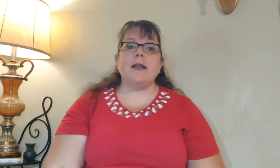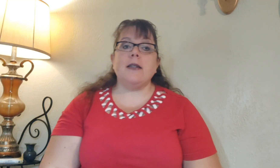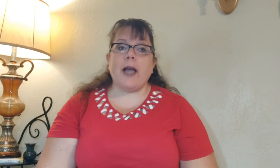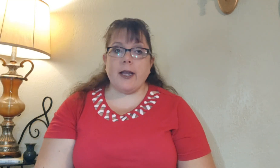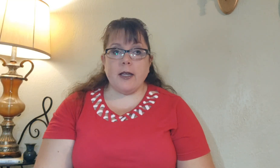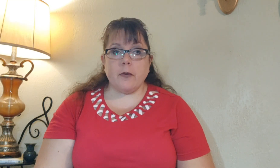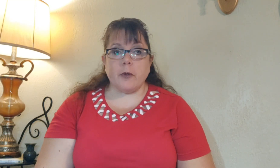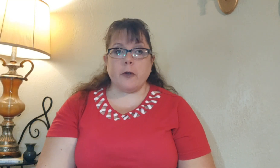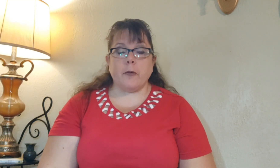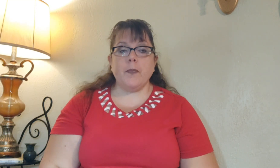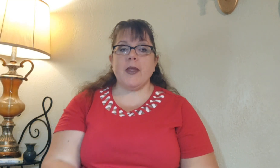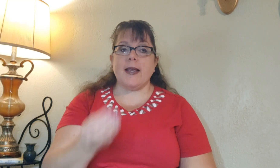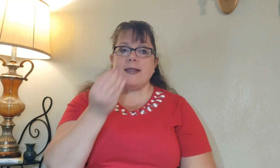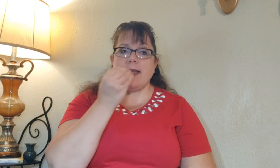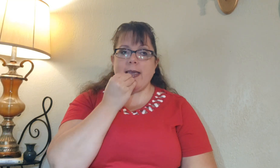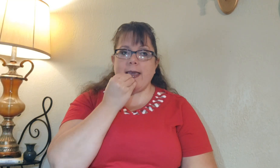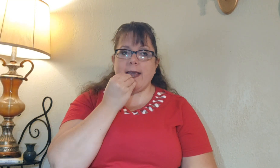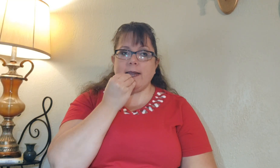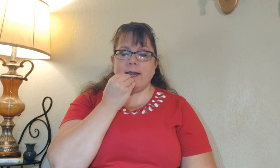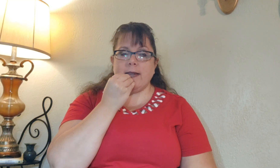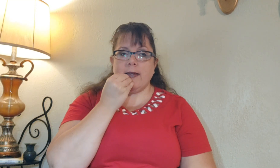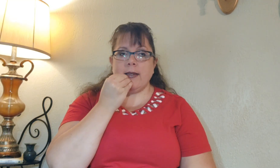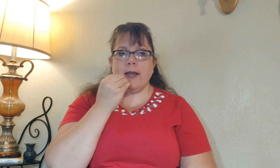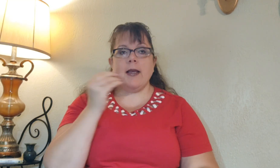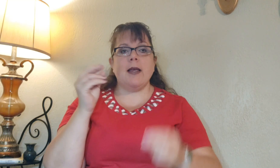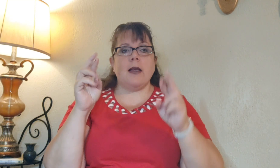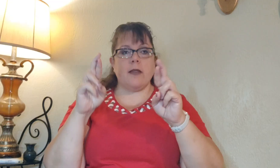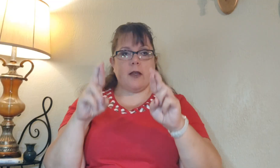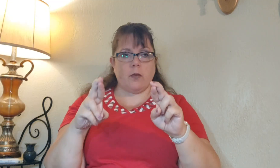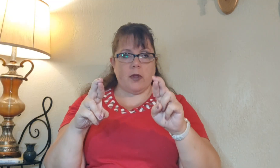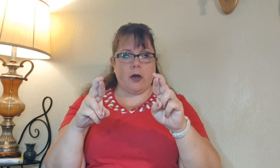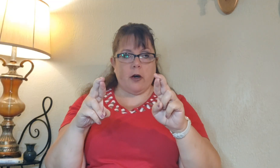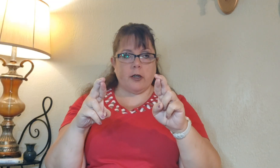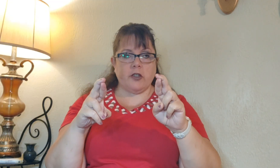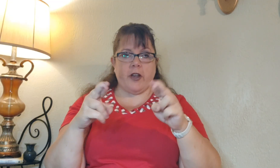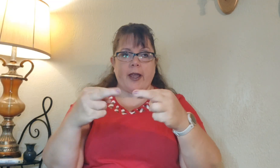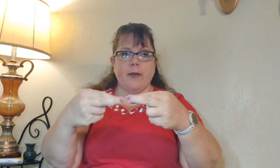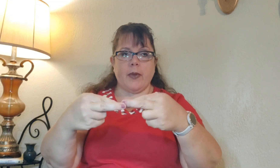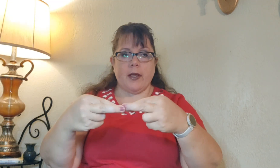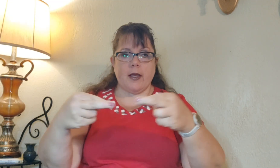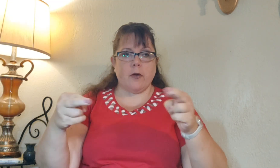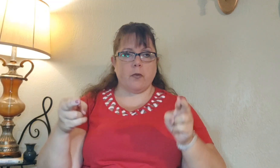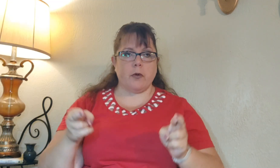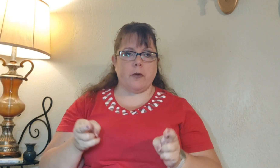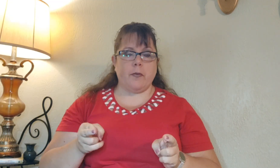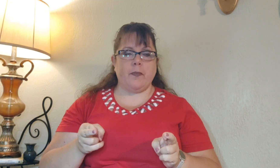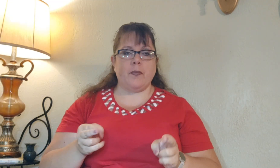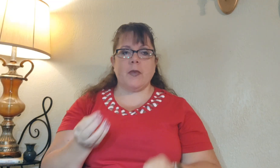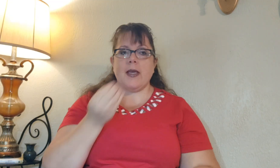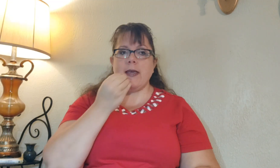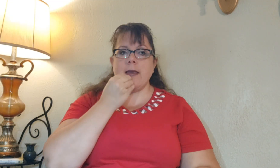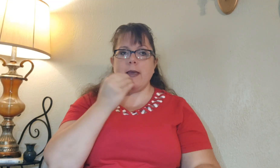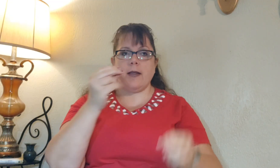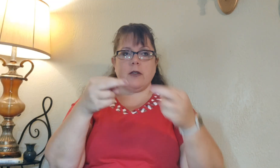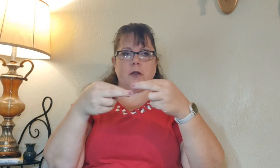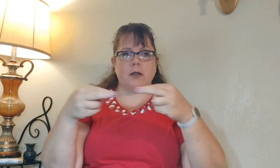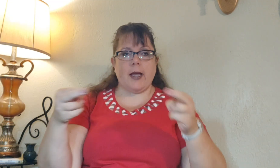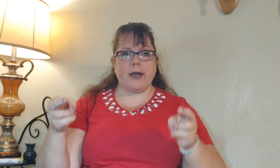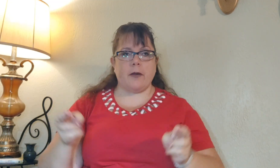And dining room is eat, and then with the R shape, room, eat, dining